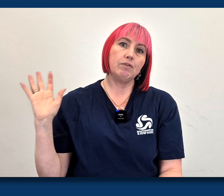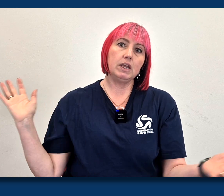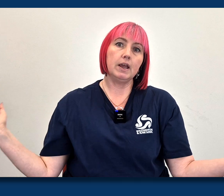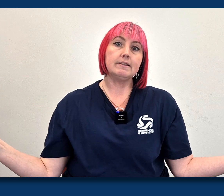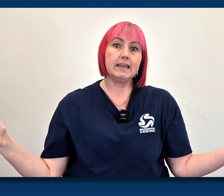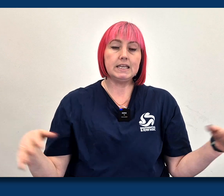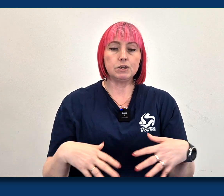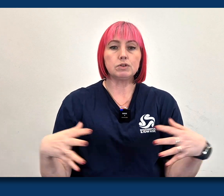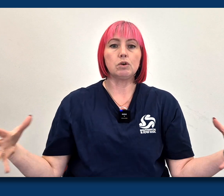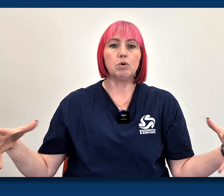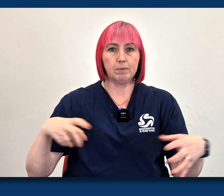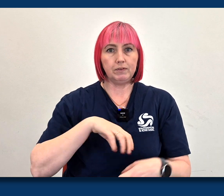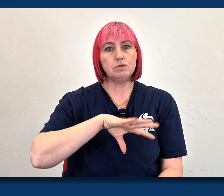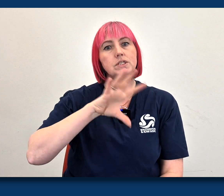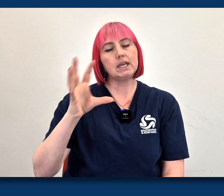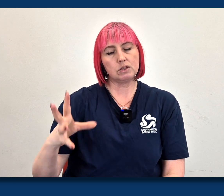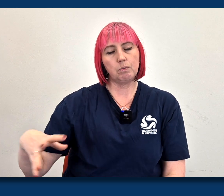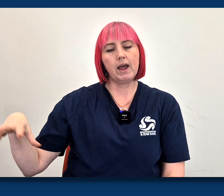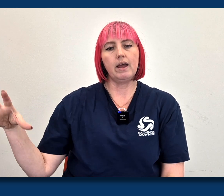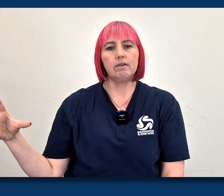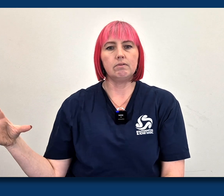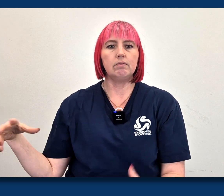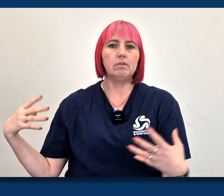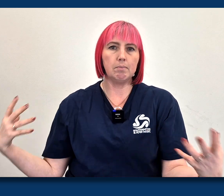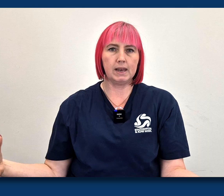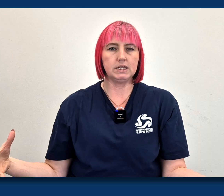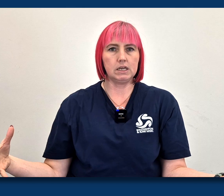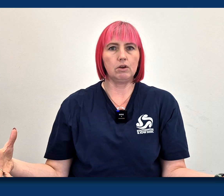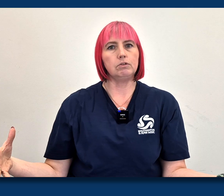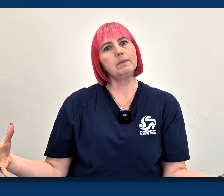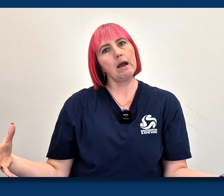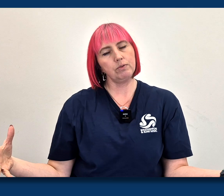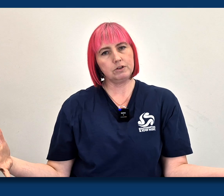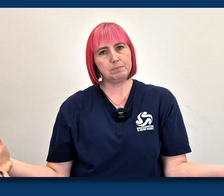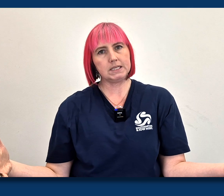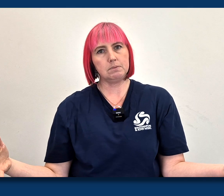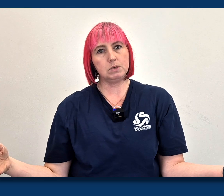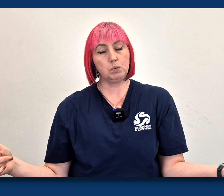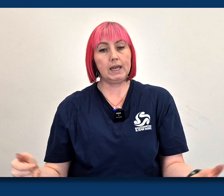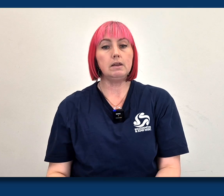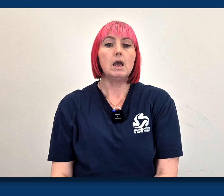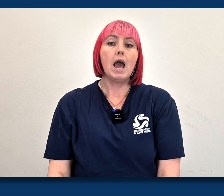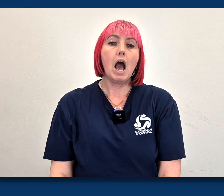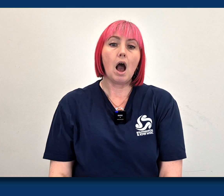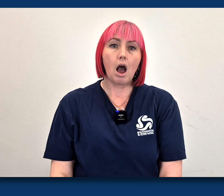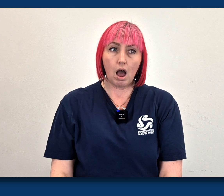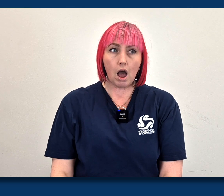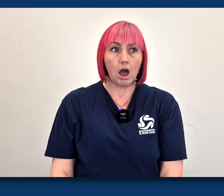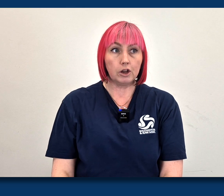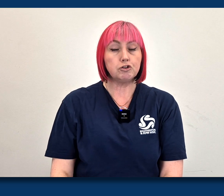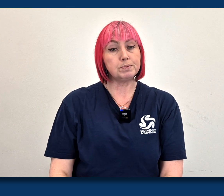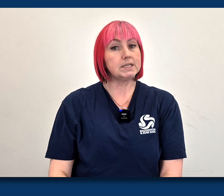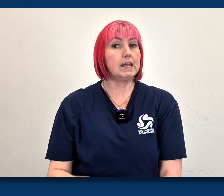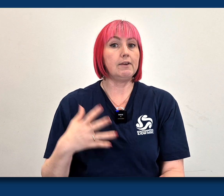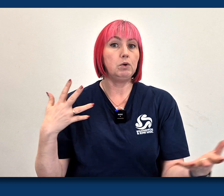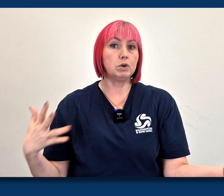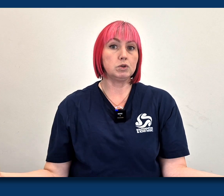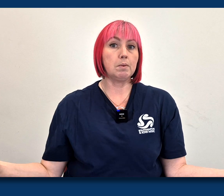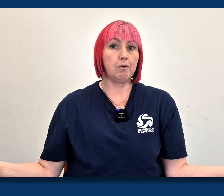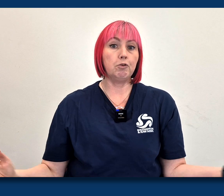it's easier as a group if you stick to where the melody goes without those bits in between. 100%, if you are doing a performance